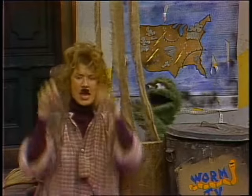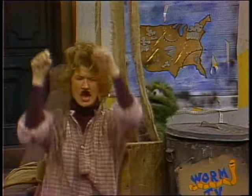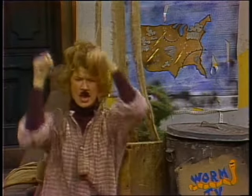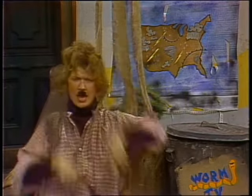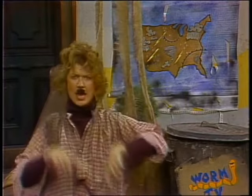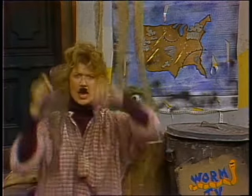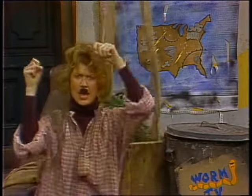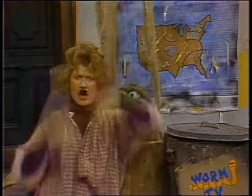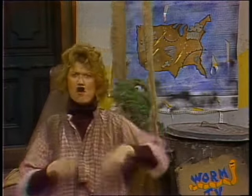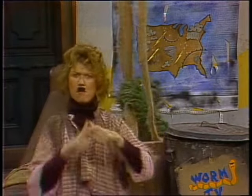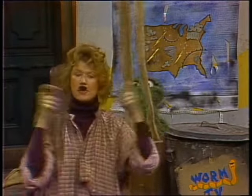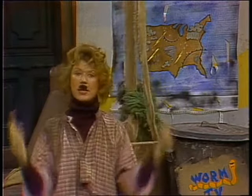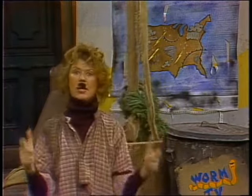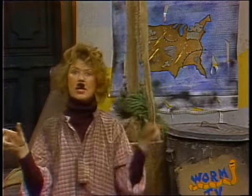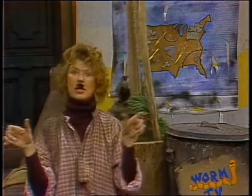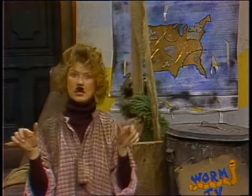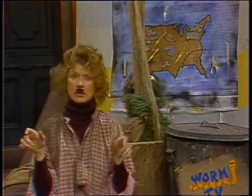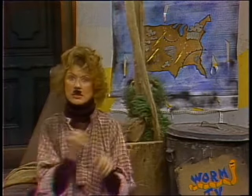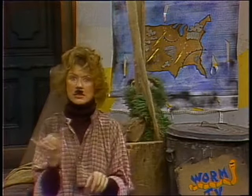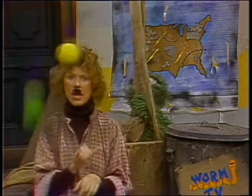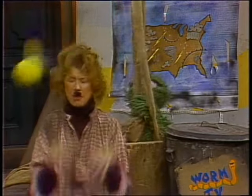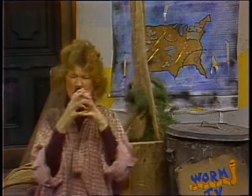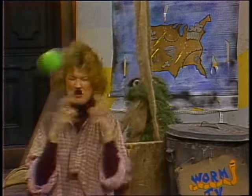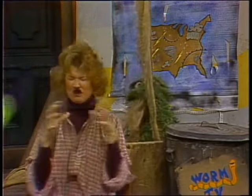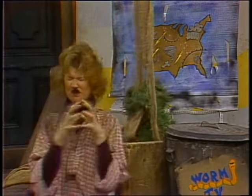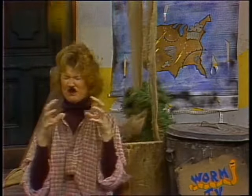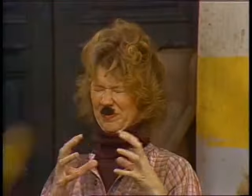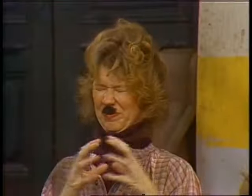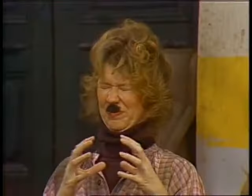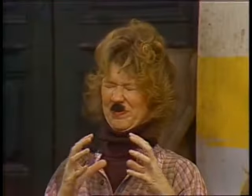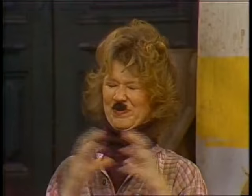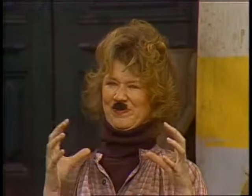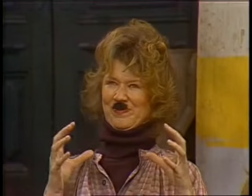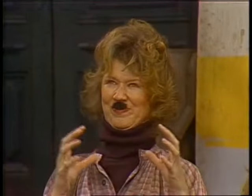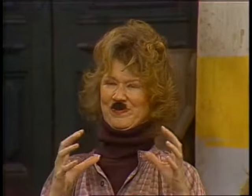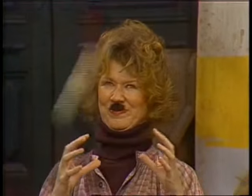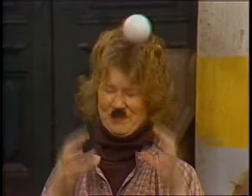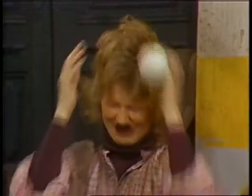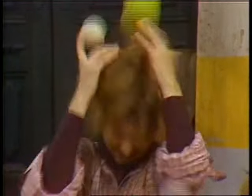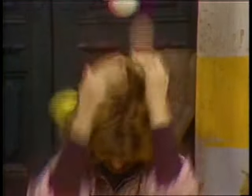as big as softballs. Yes, hail falling, hitting everything.